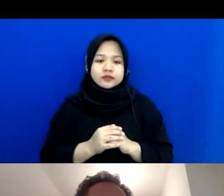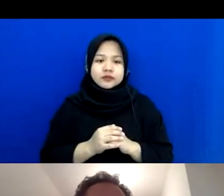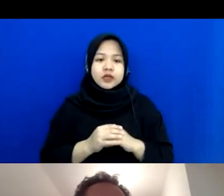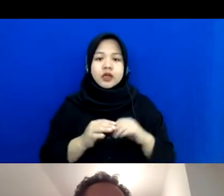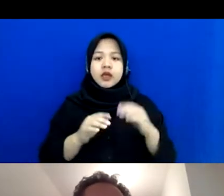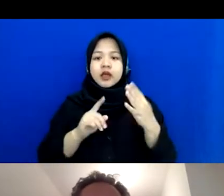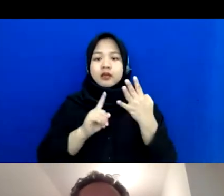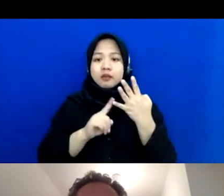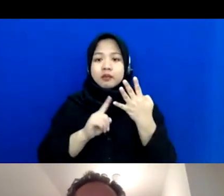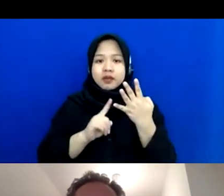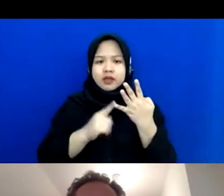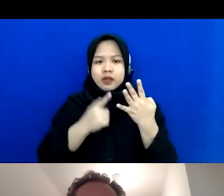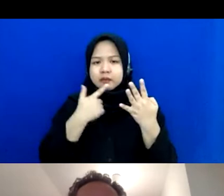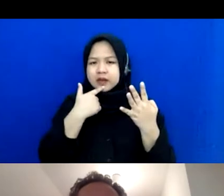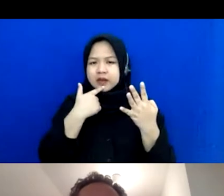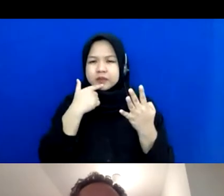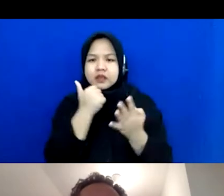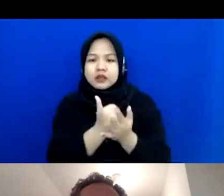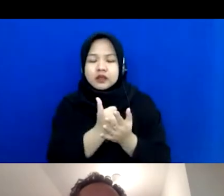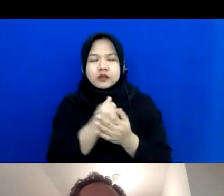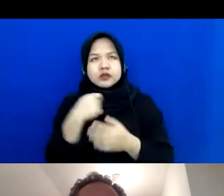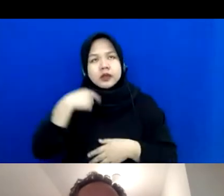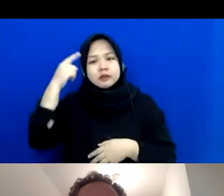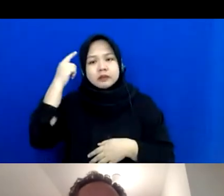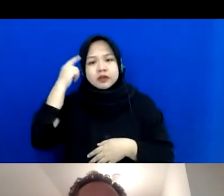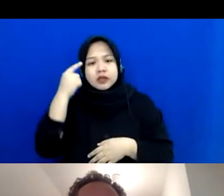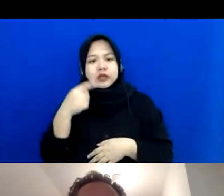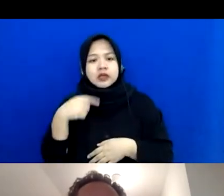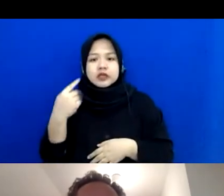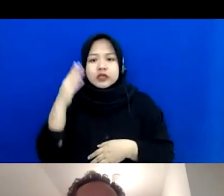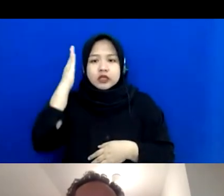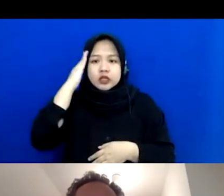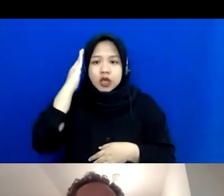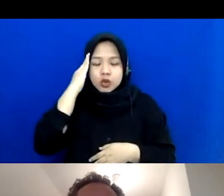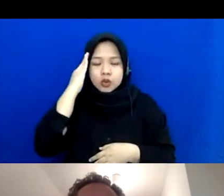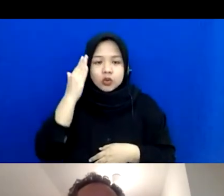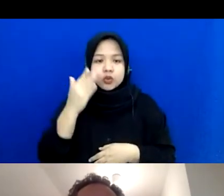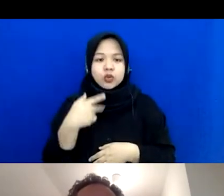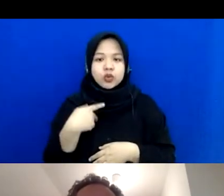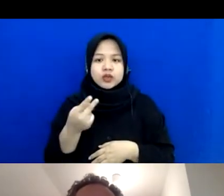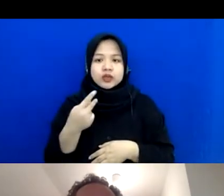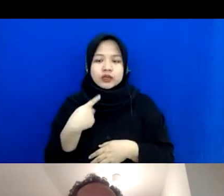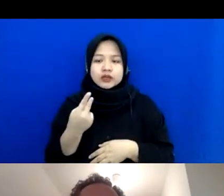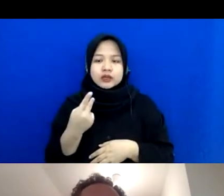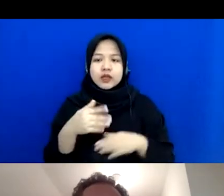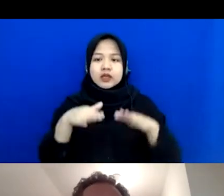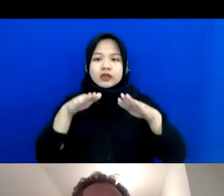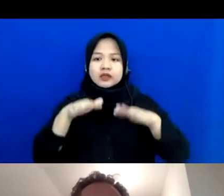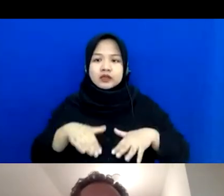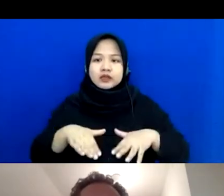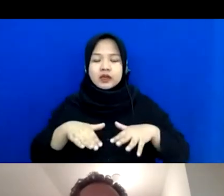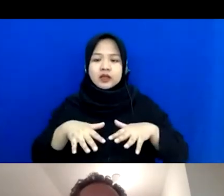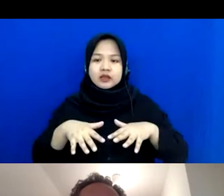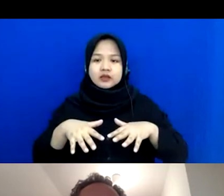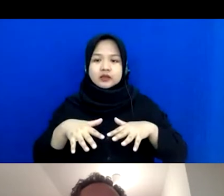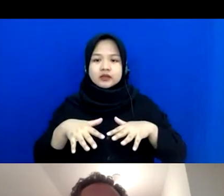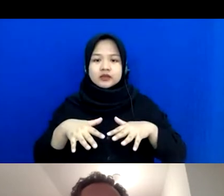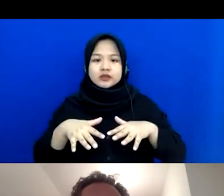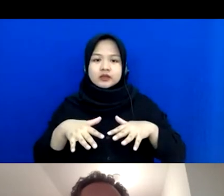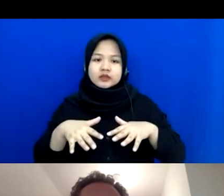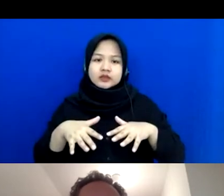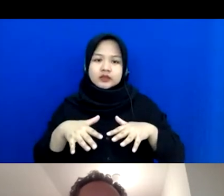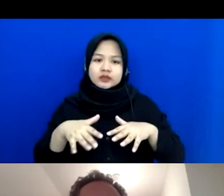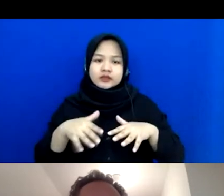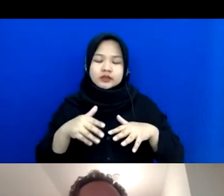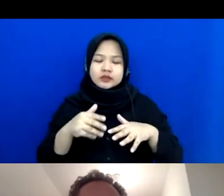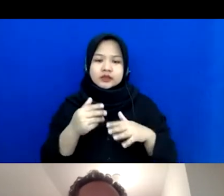very important, in my opinion, we all know that we live the years of the rise of finance that